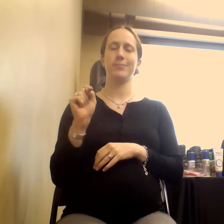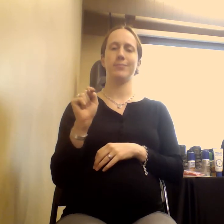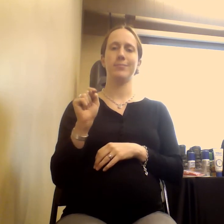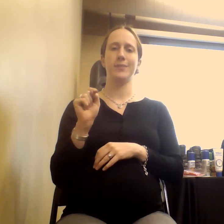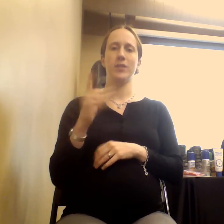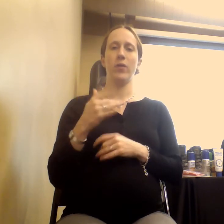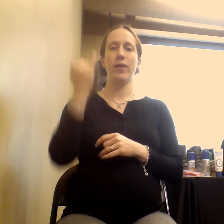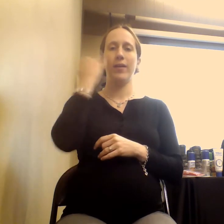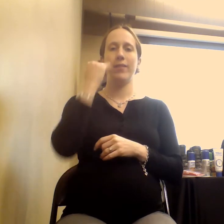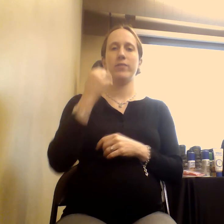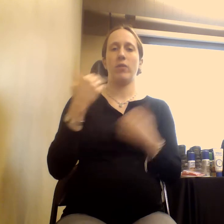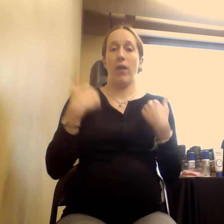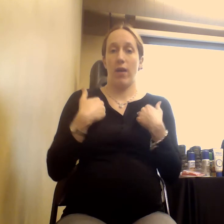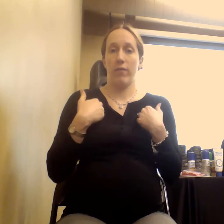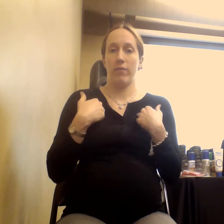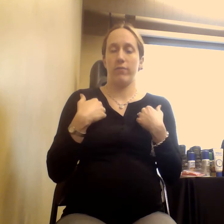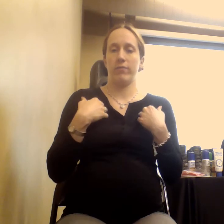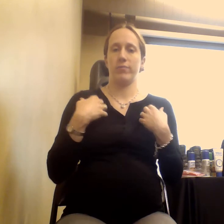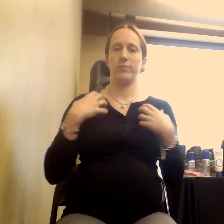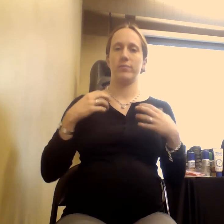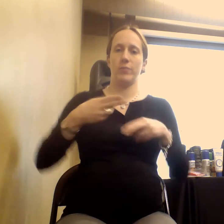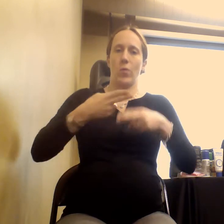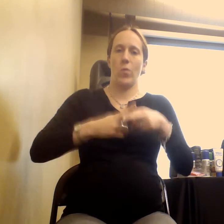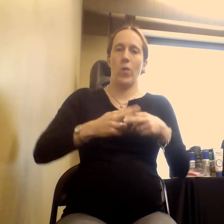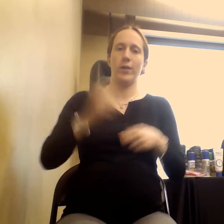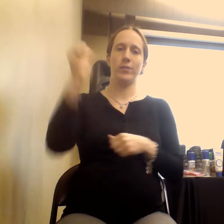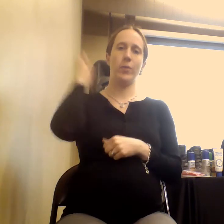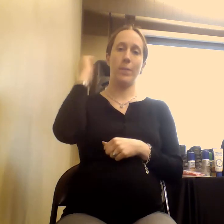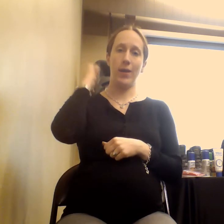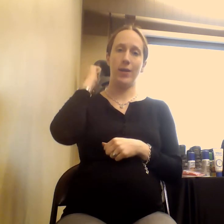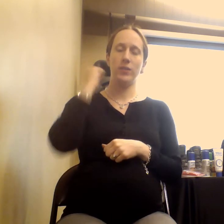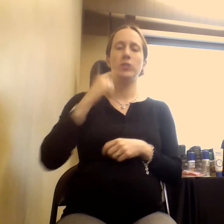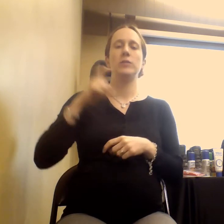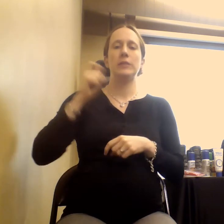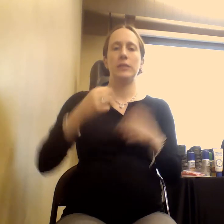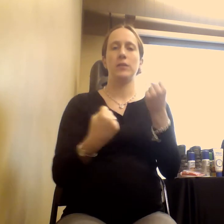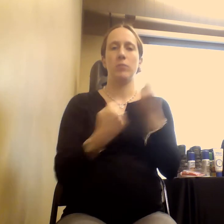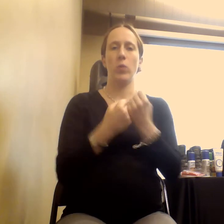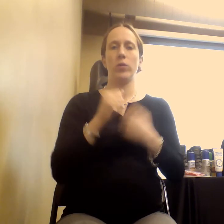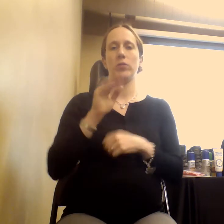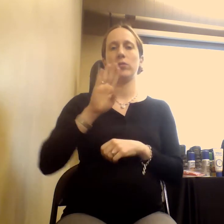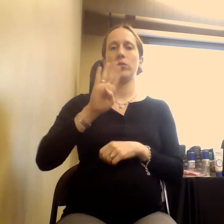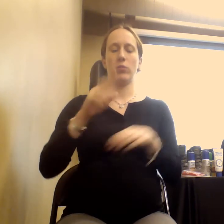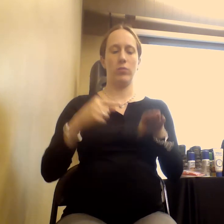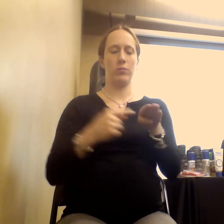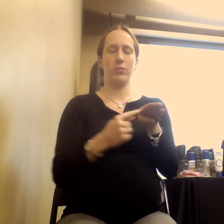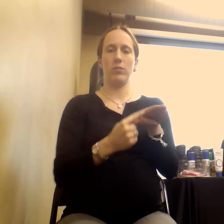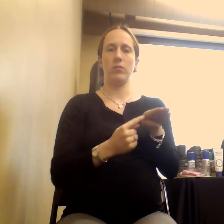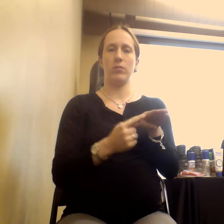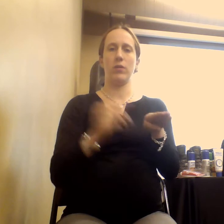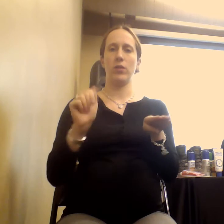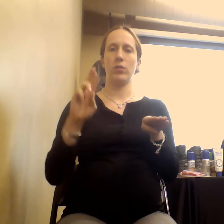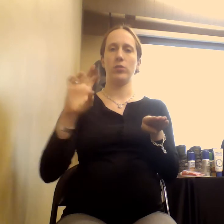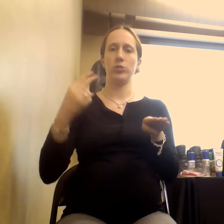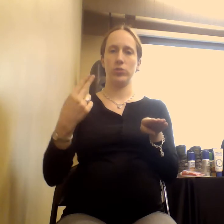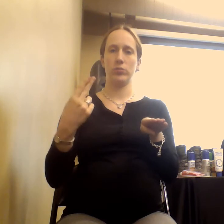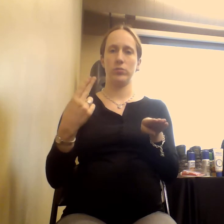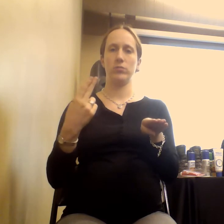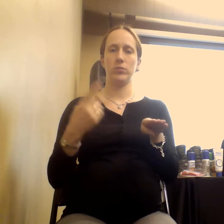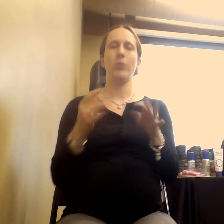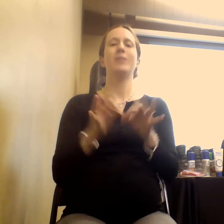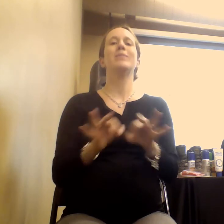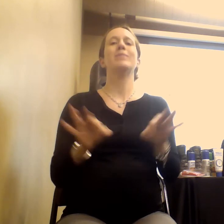your foot, and you need support on that arch. So make sure you remember that is very important to put that in the